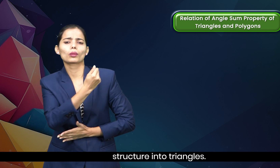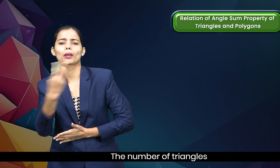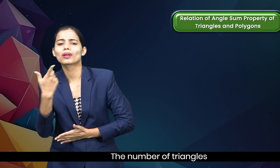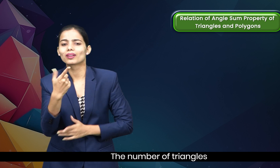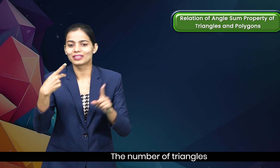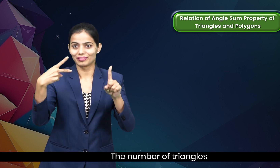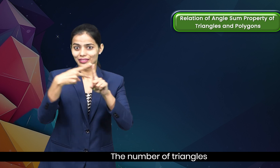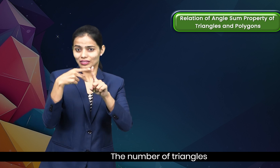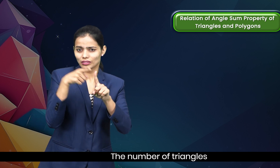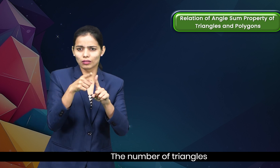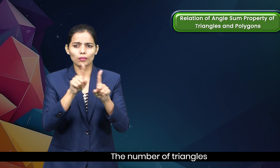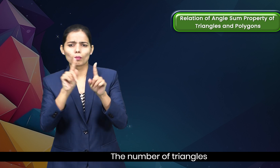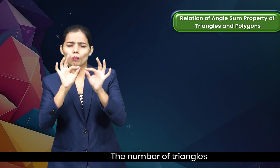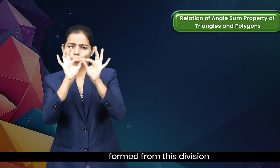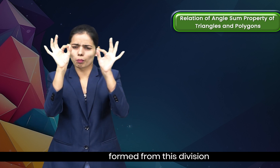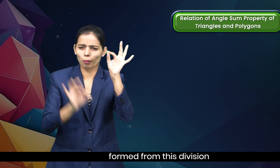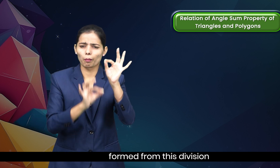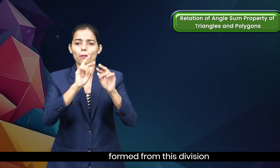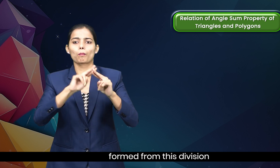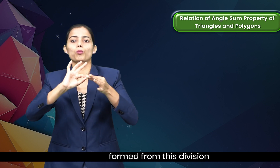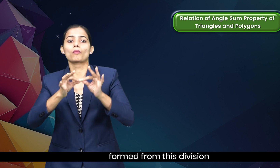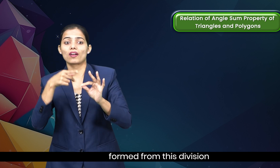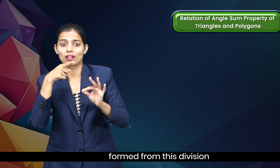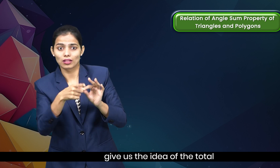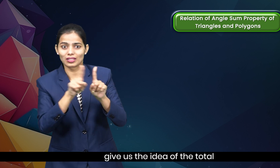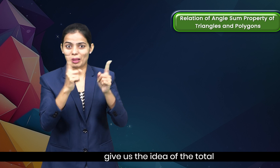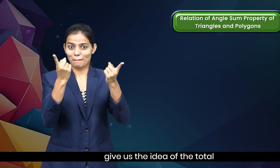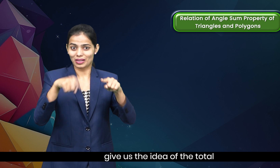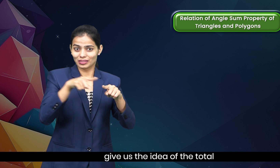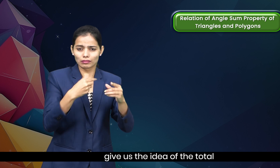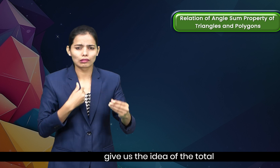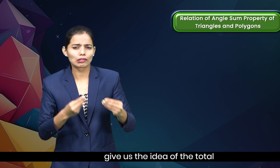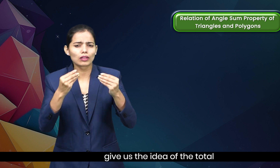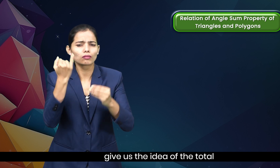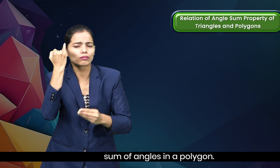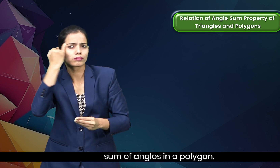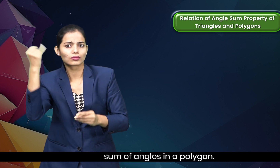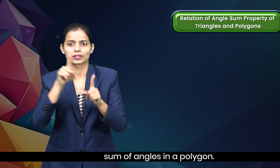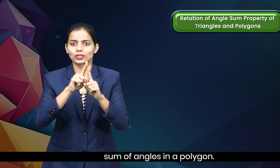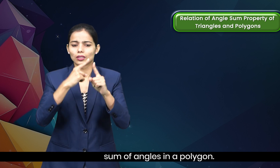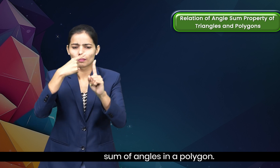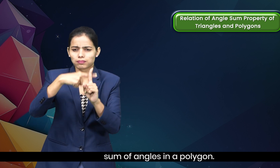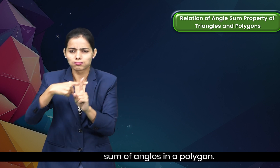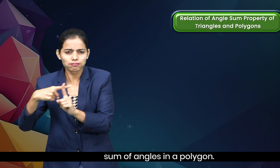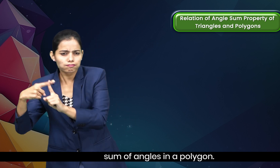The number of triangles formed from the division give us the idea of the total sum of angles in a